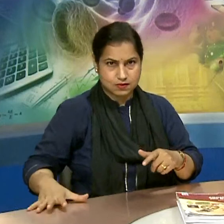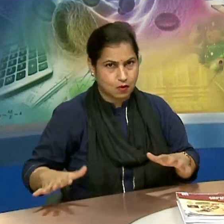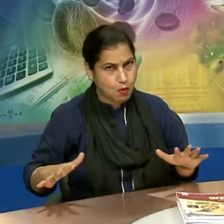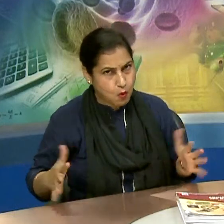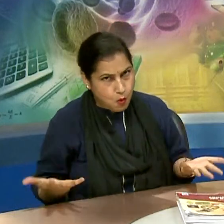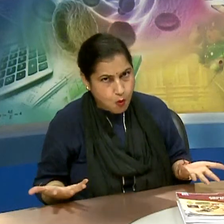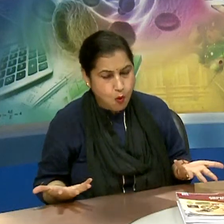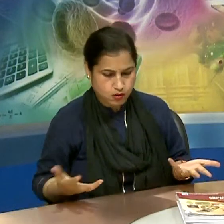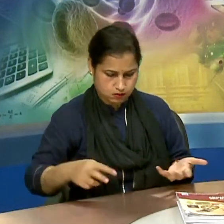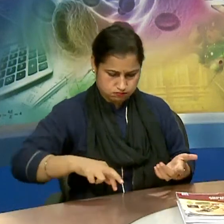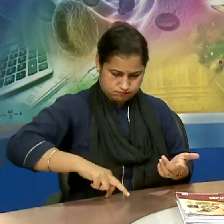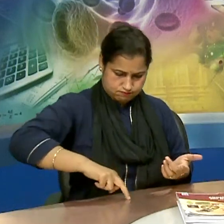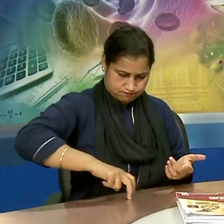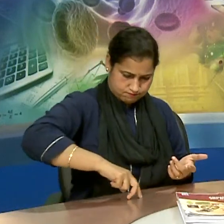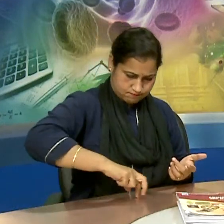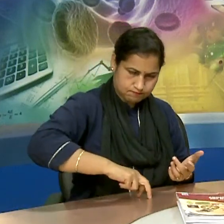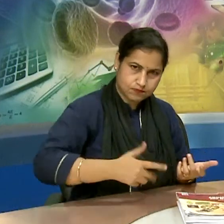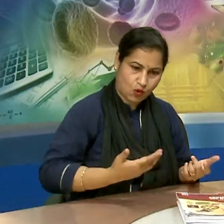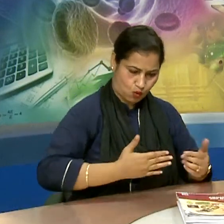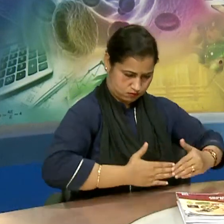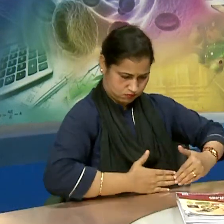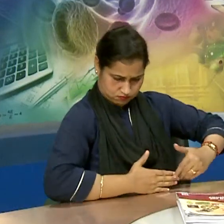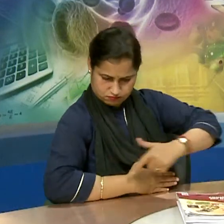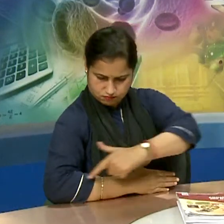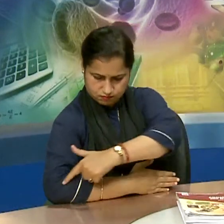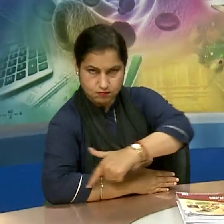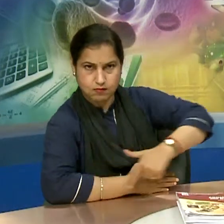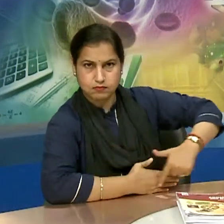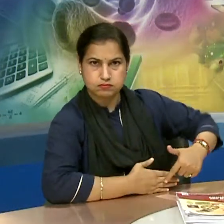parts of your body